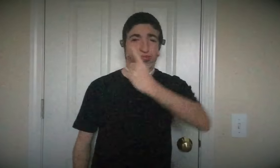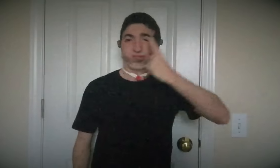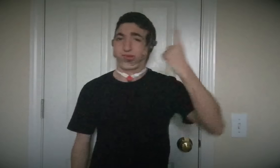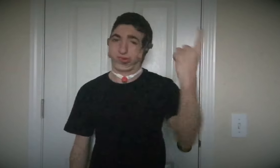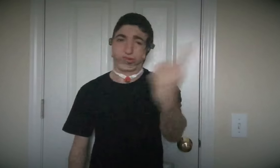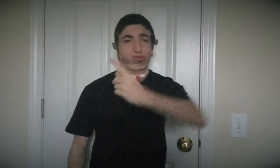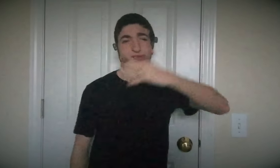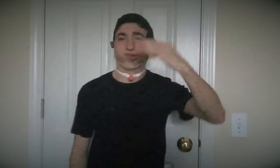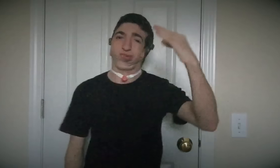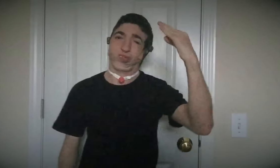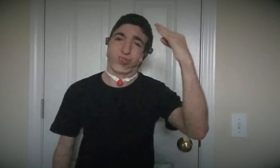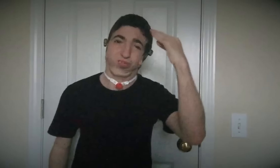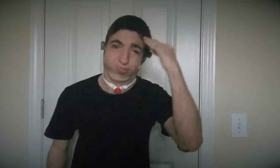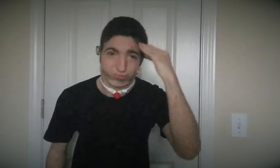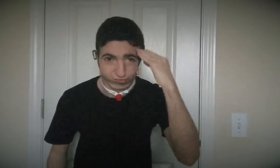only one I know.